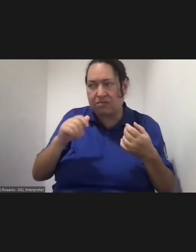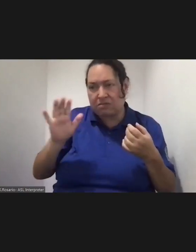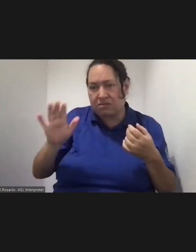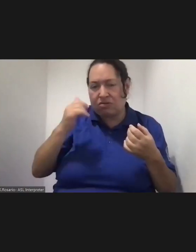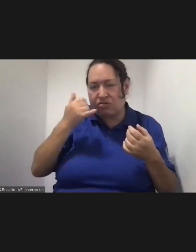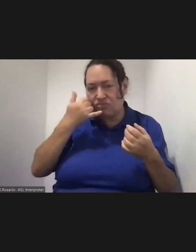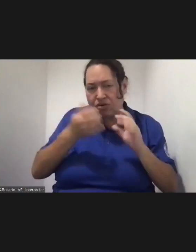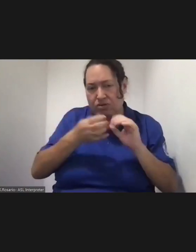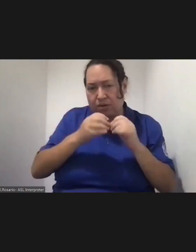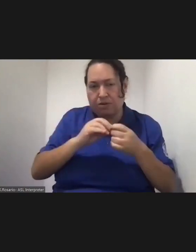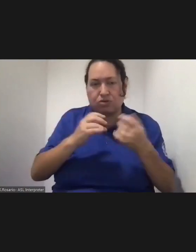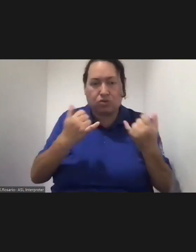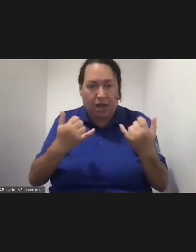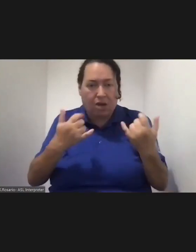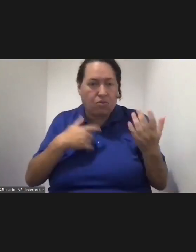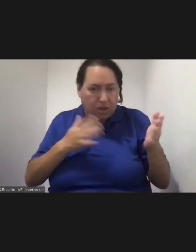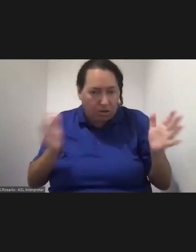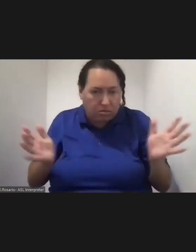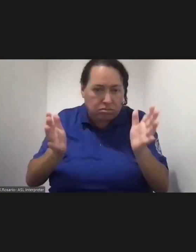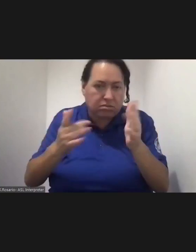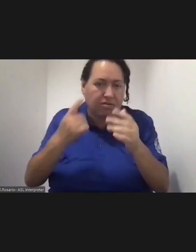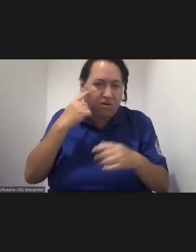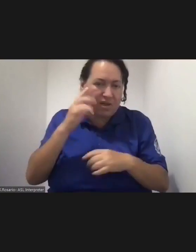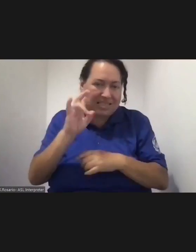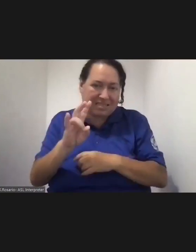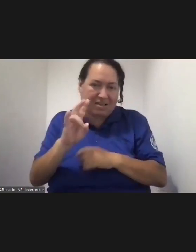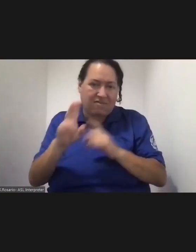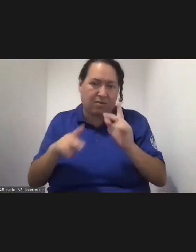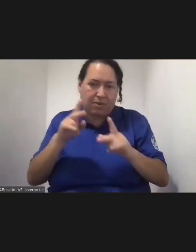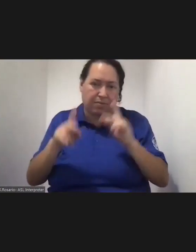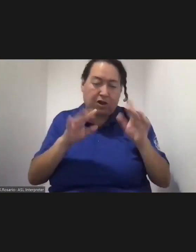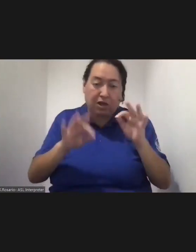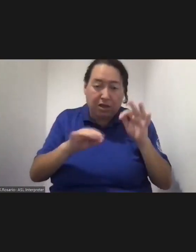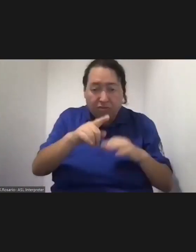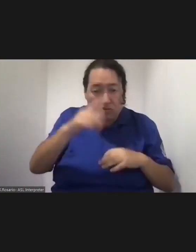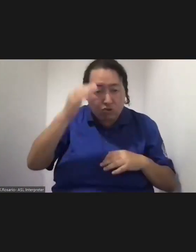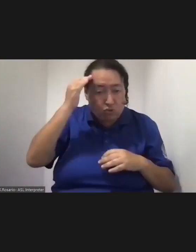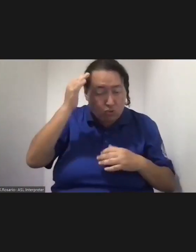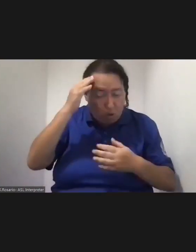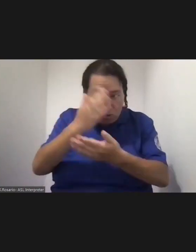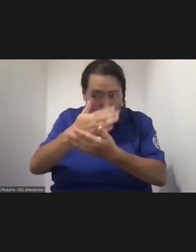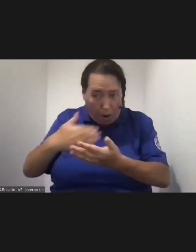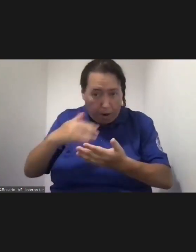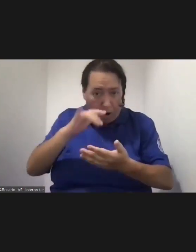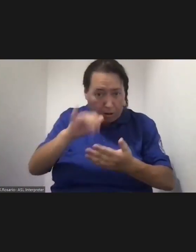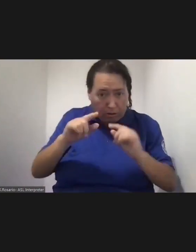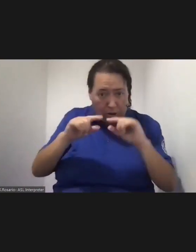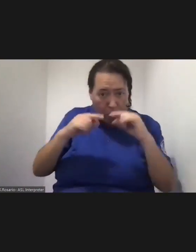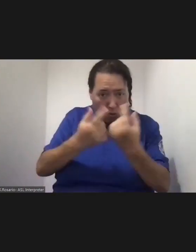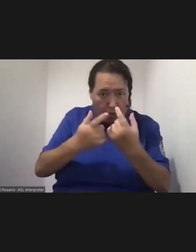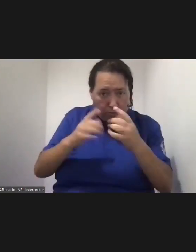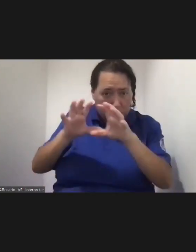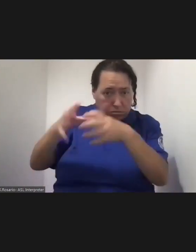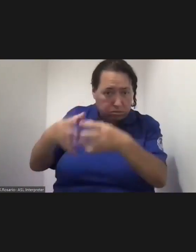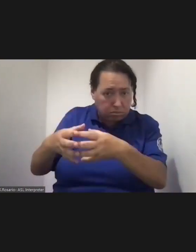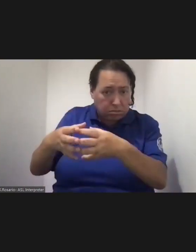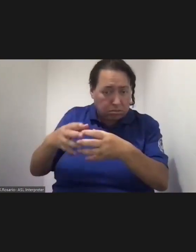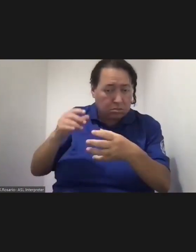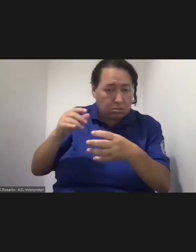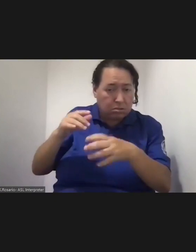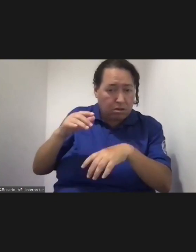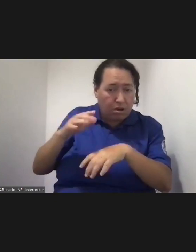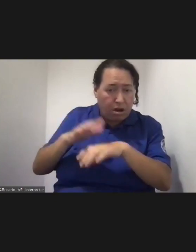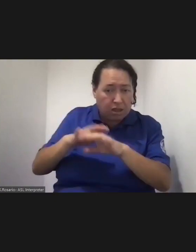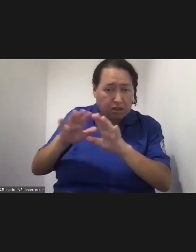are urging these 7 people to please, if you know you're part of this group of people on the at the Sunday